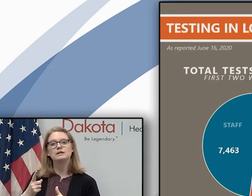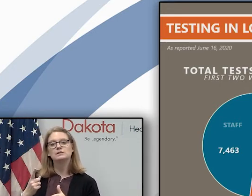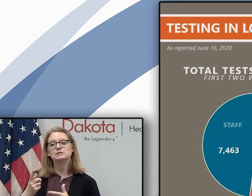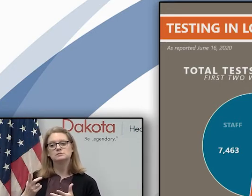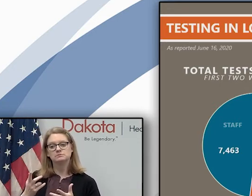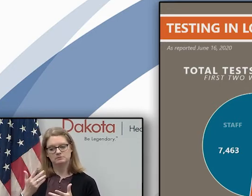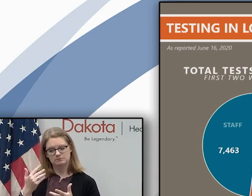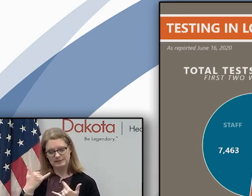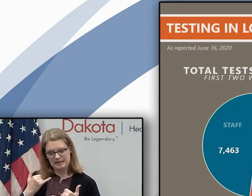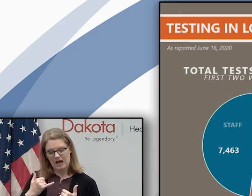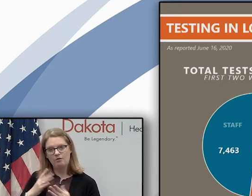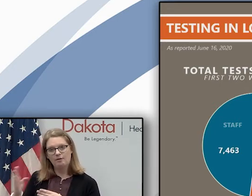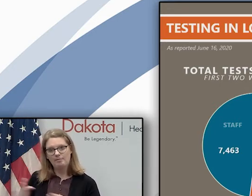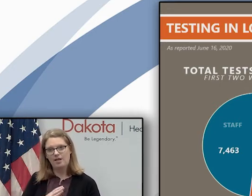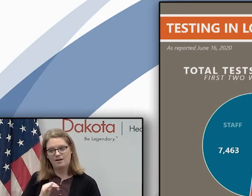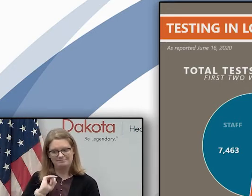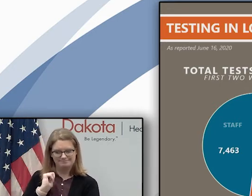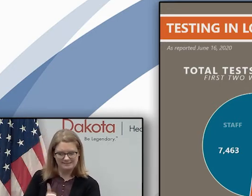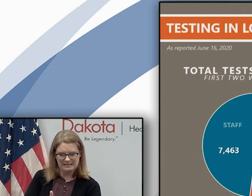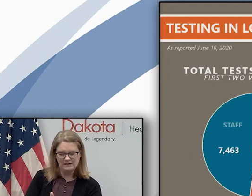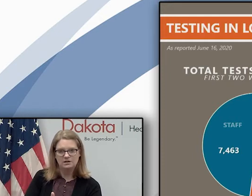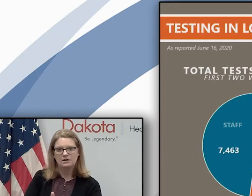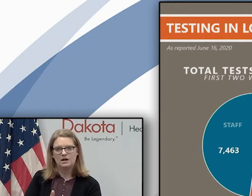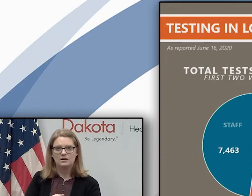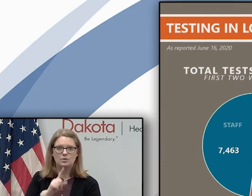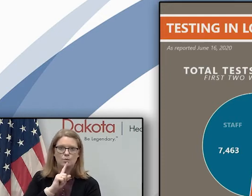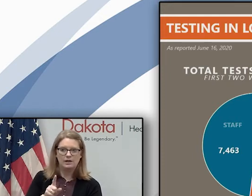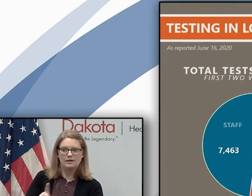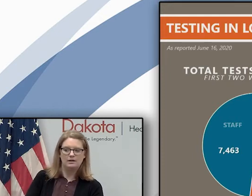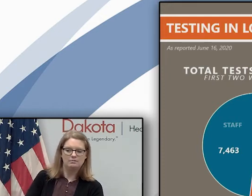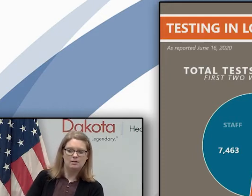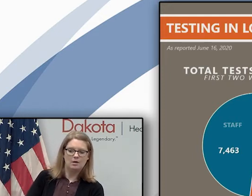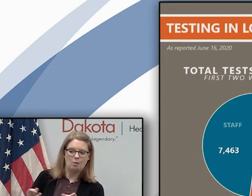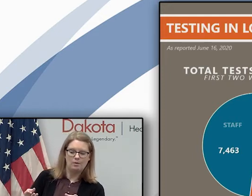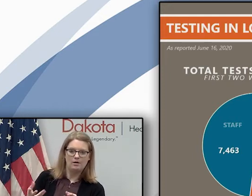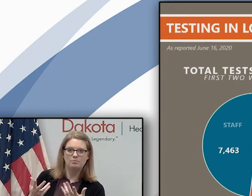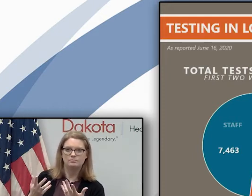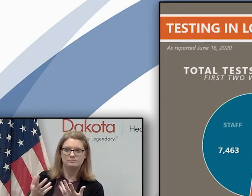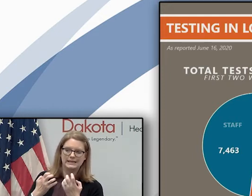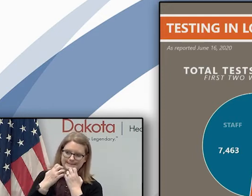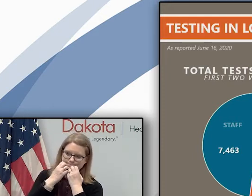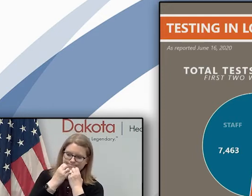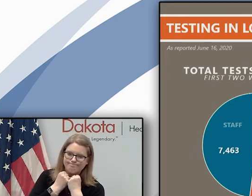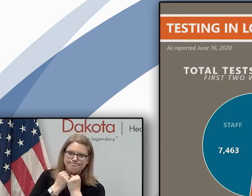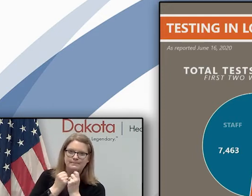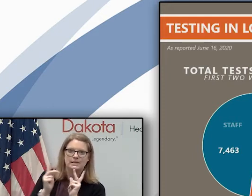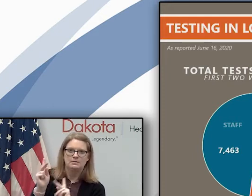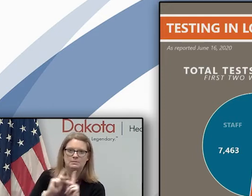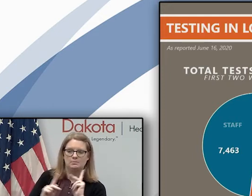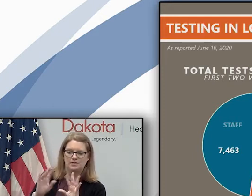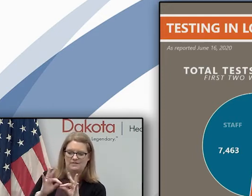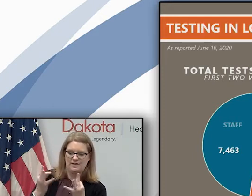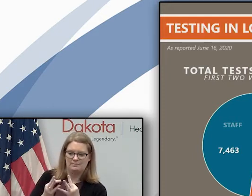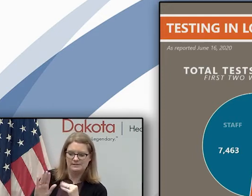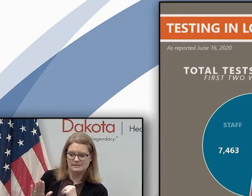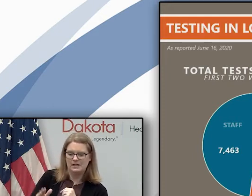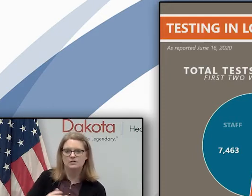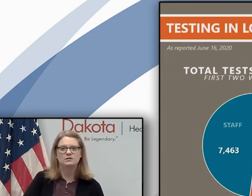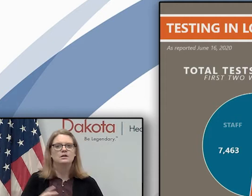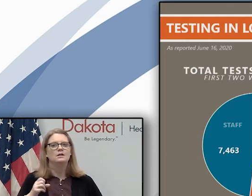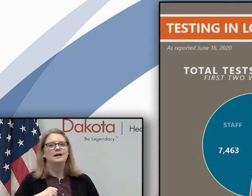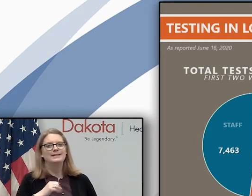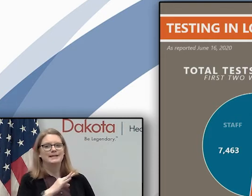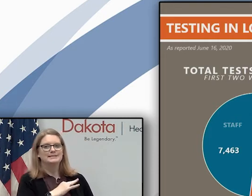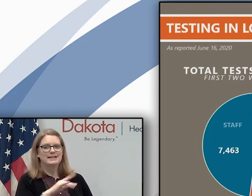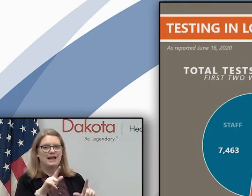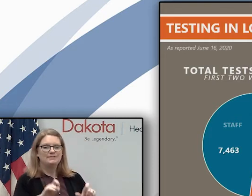actively has a plan and working a plan on how to reunite our loved ones with their families. On the staff testing